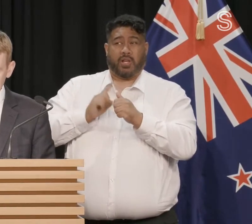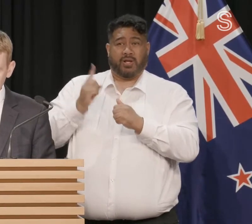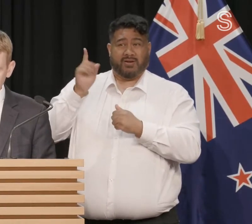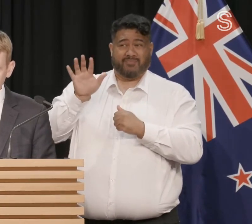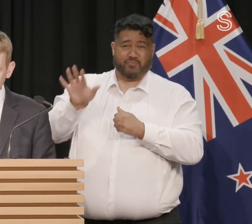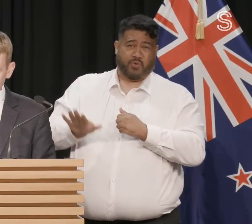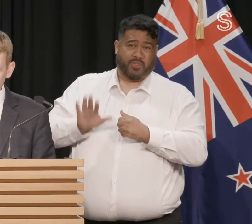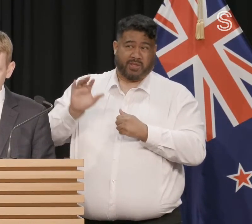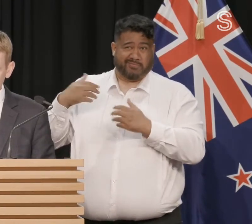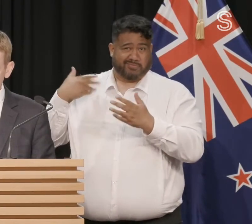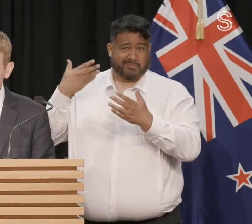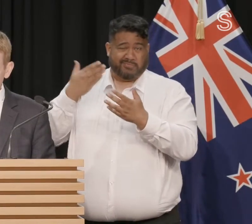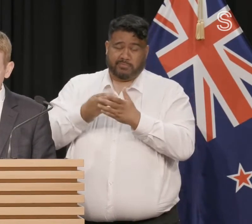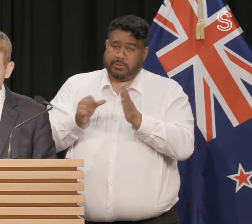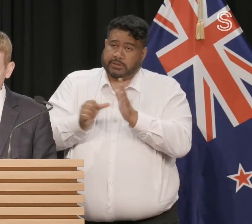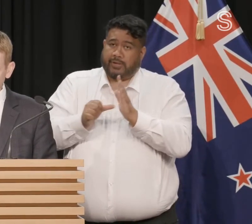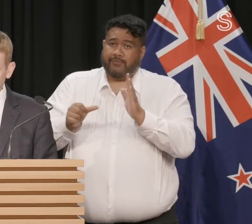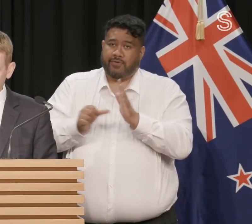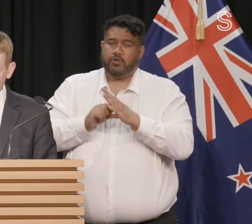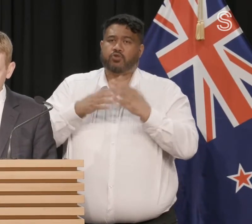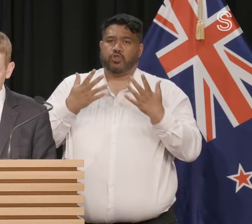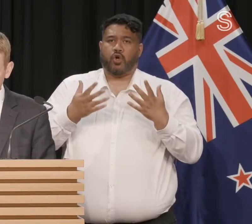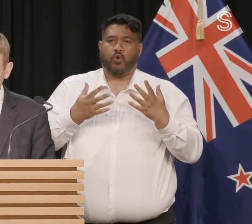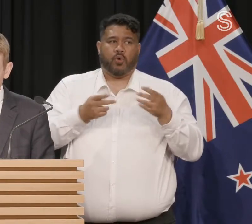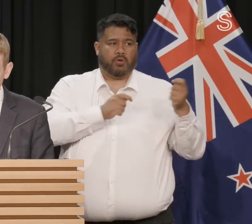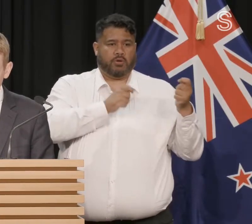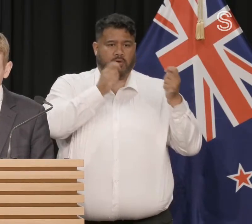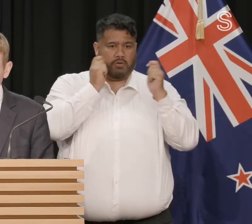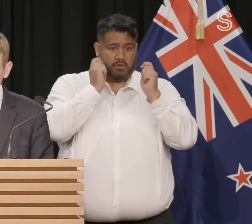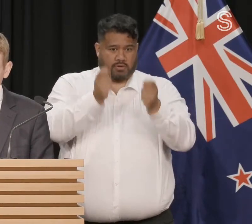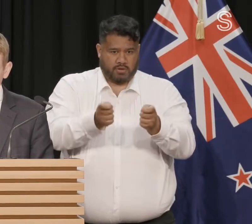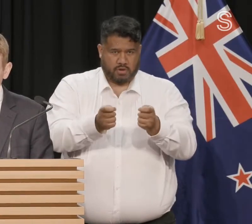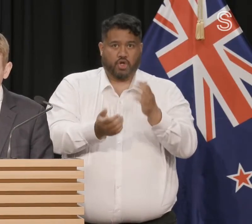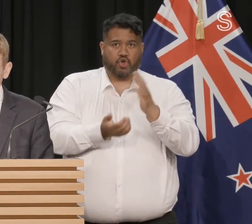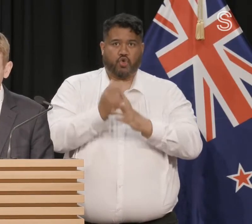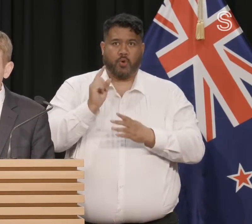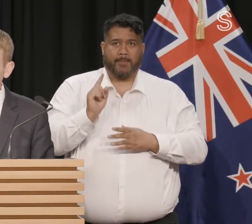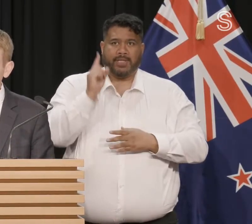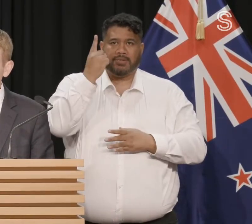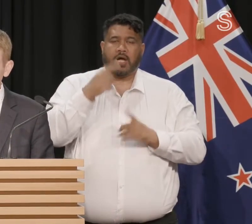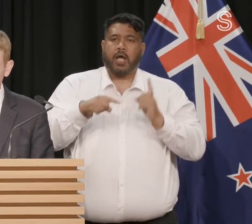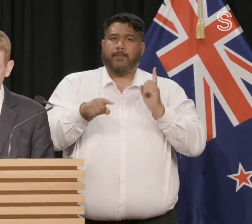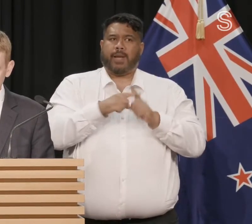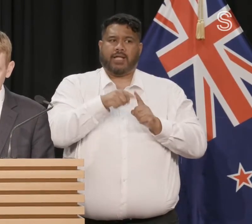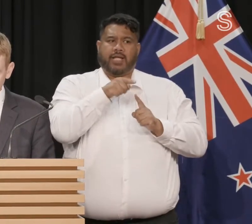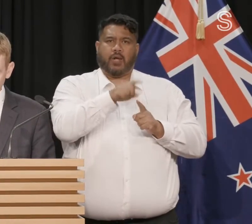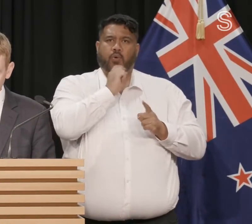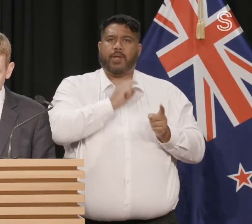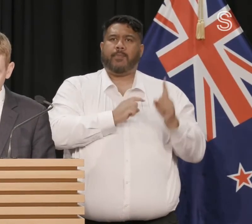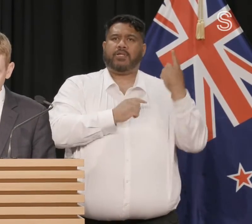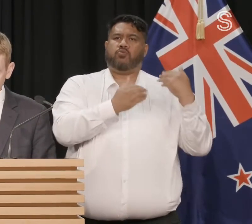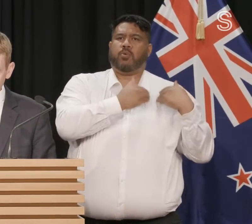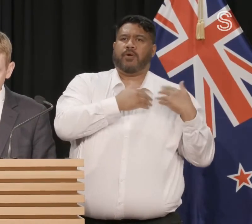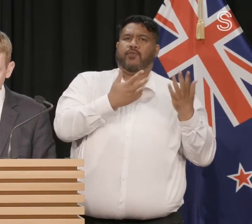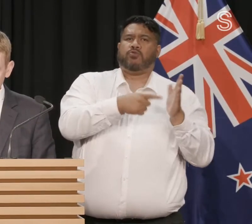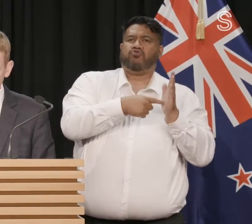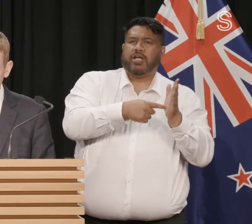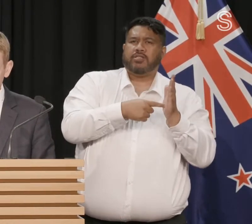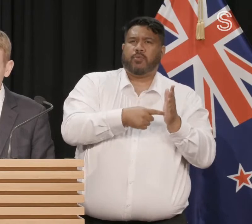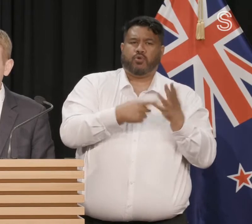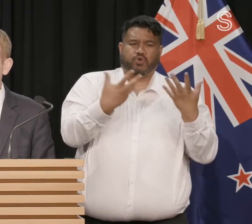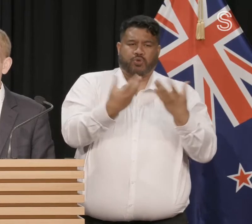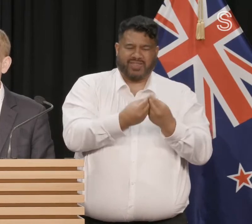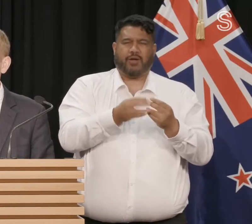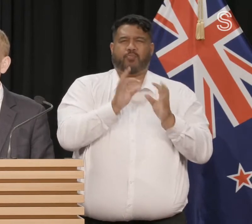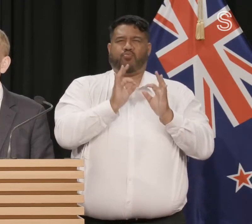have a minister with a focus on the city and on aligning this with his transport, and by aligning this with his transport portfolio, we'll be ensuring